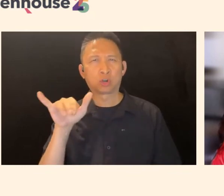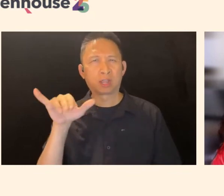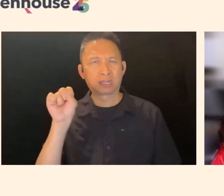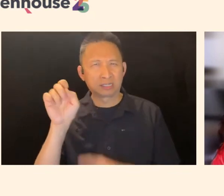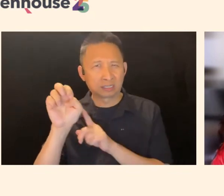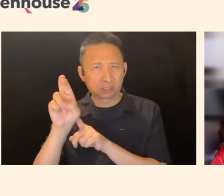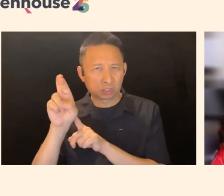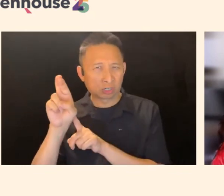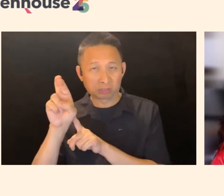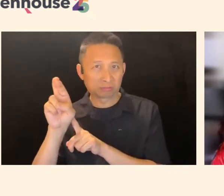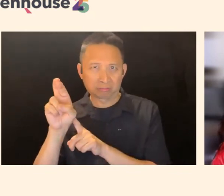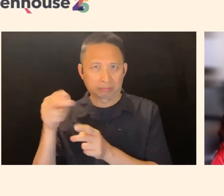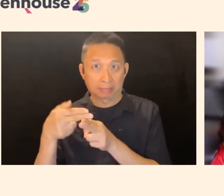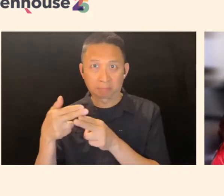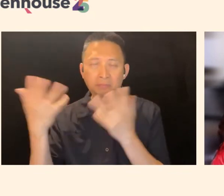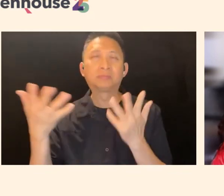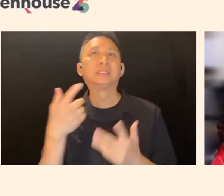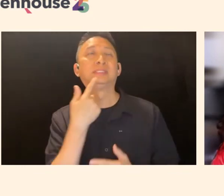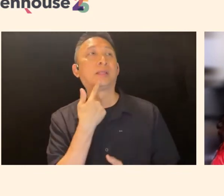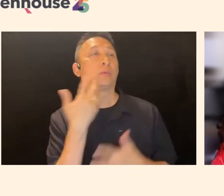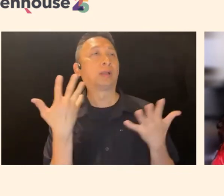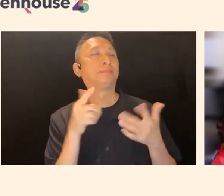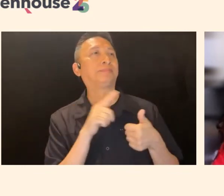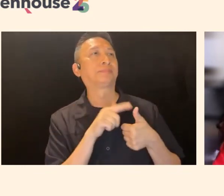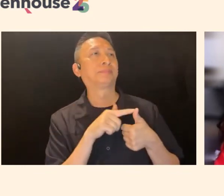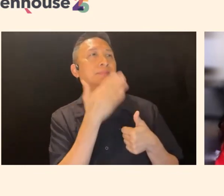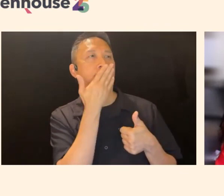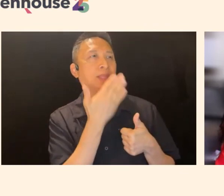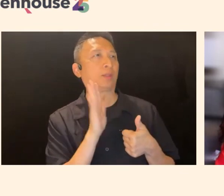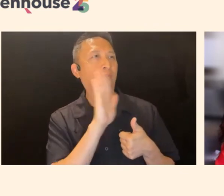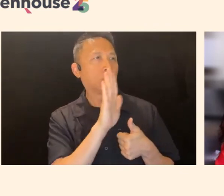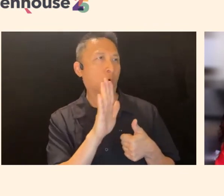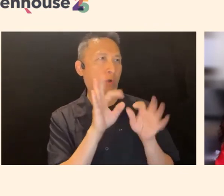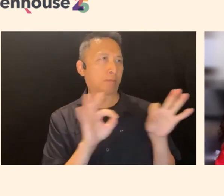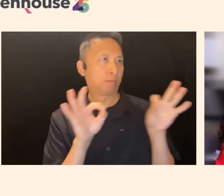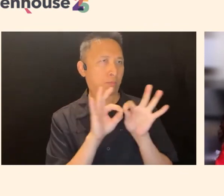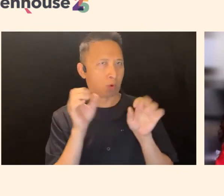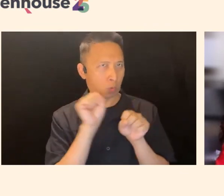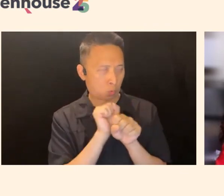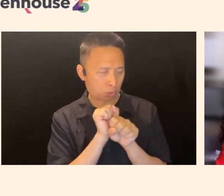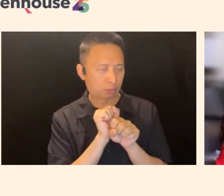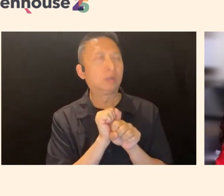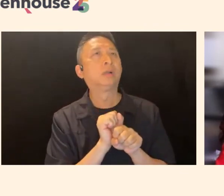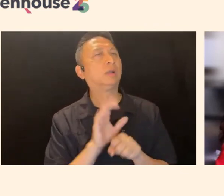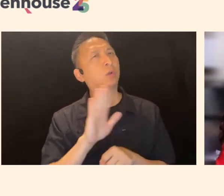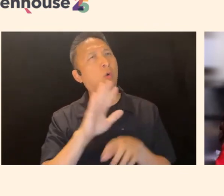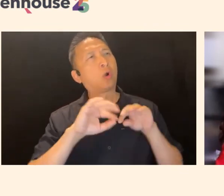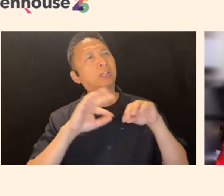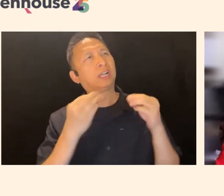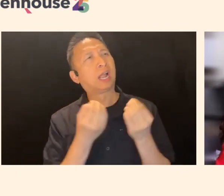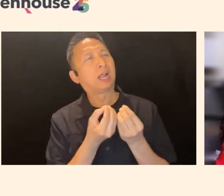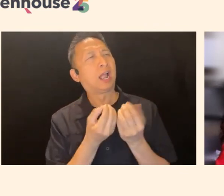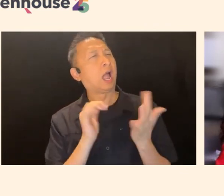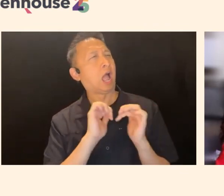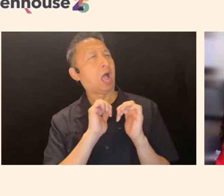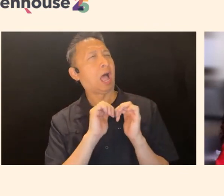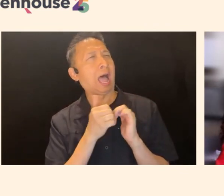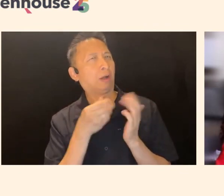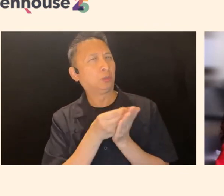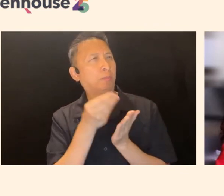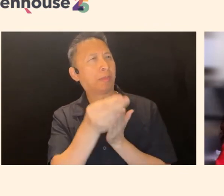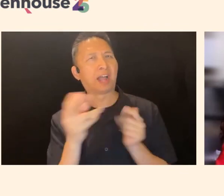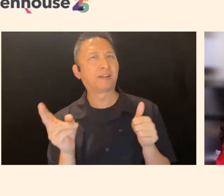Scrycer, asks, thank you for your necessary work. How did your organization get your first brick and mortar property? Are you looking